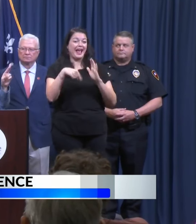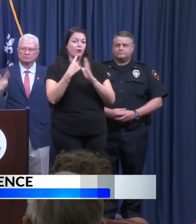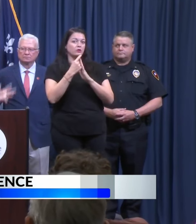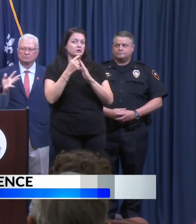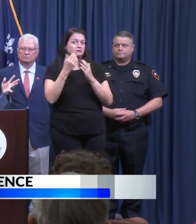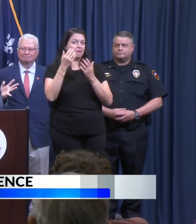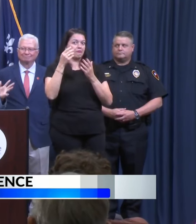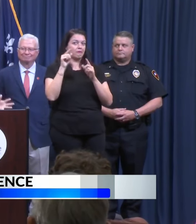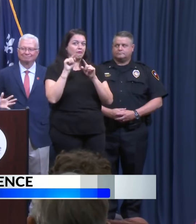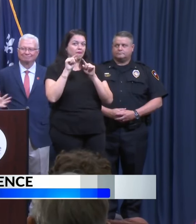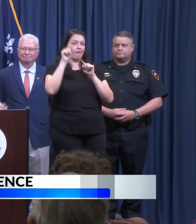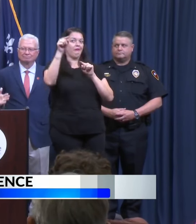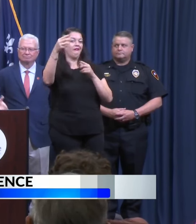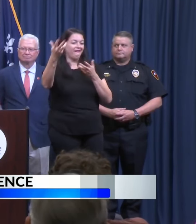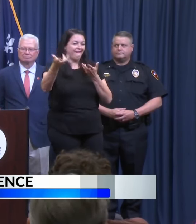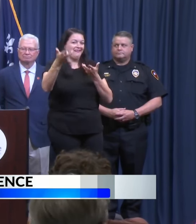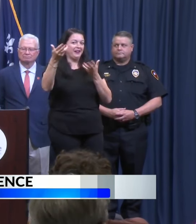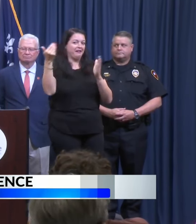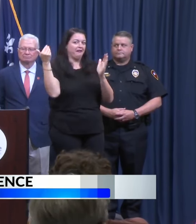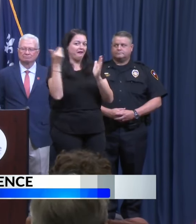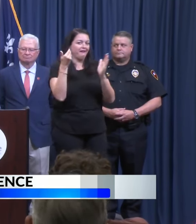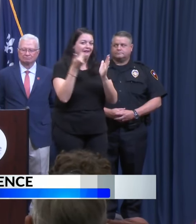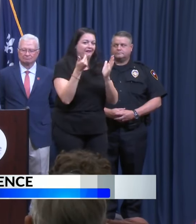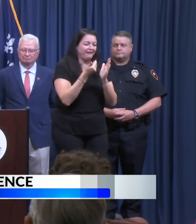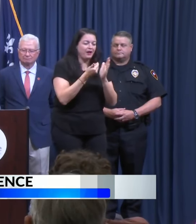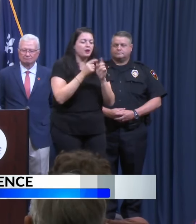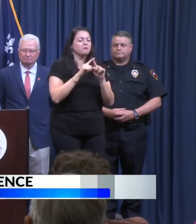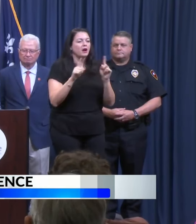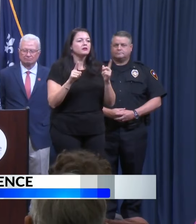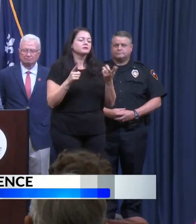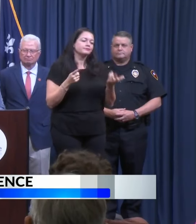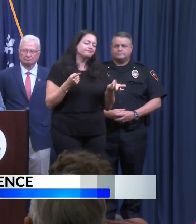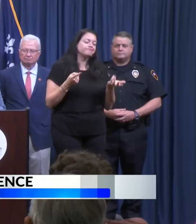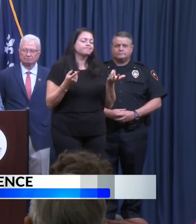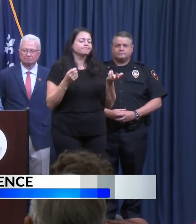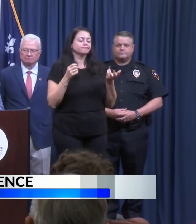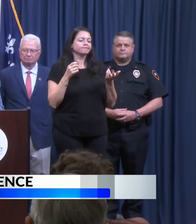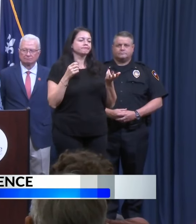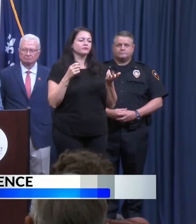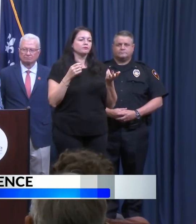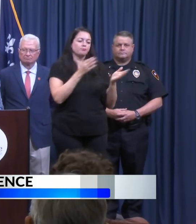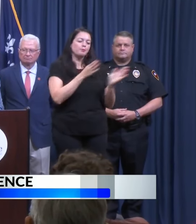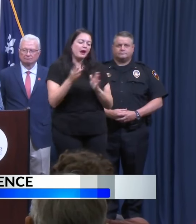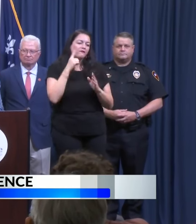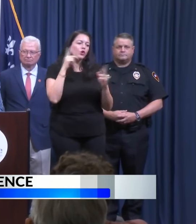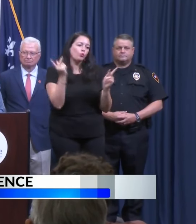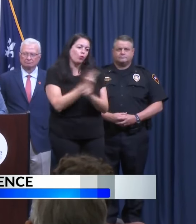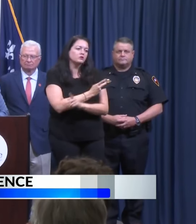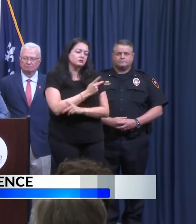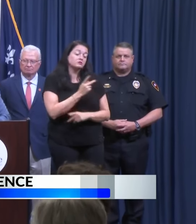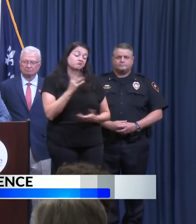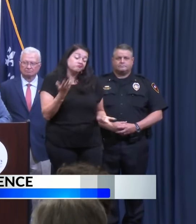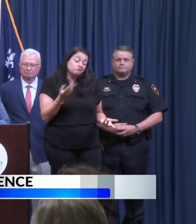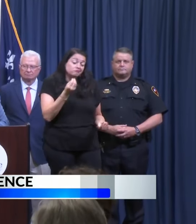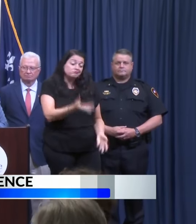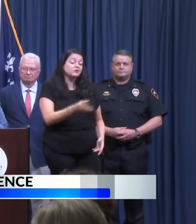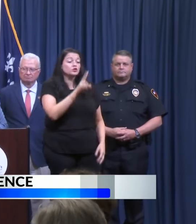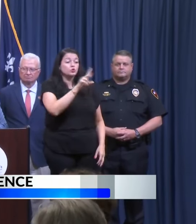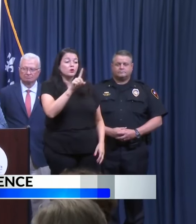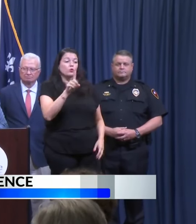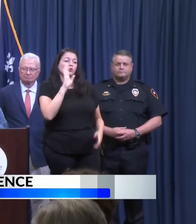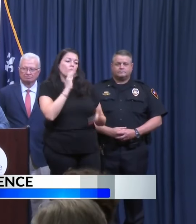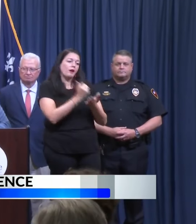Let's keep our fingers crossed. So, but in the meantime, we are going to prepare for the very worst. So 211, if you need help, and we will do what we can to